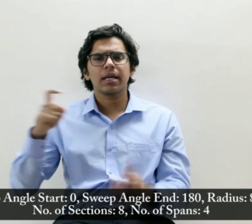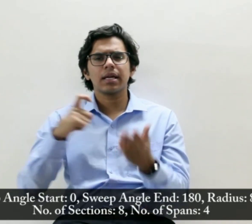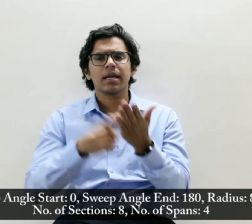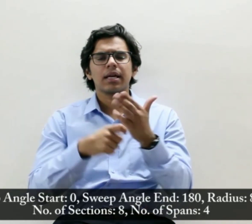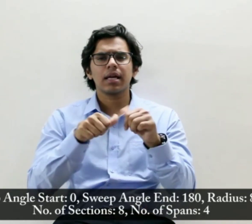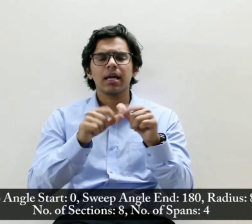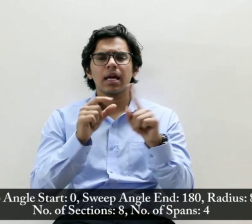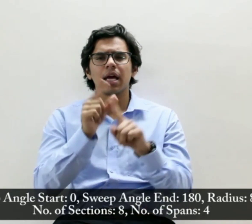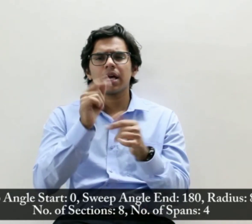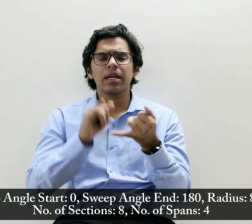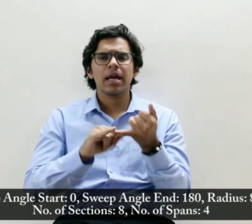8.75.